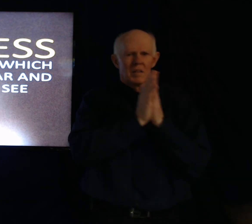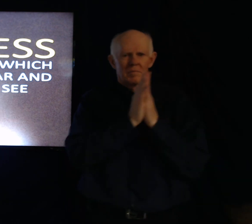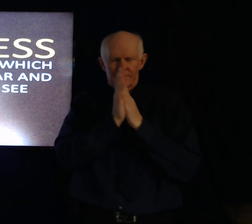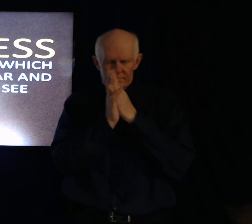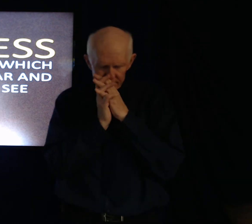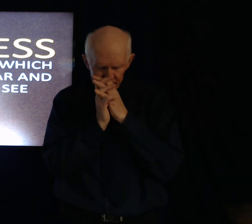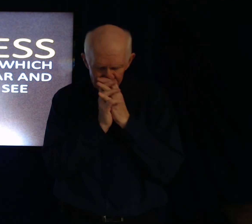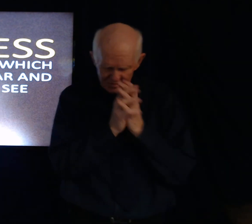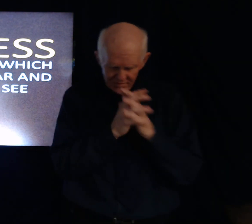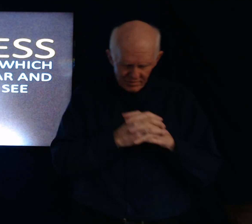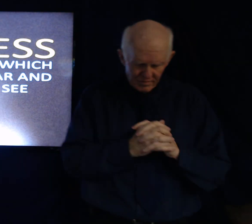let's pray